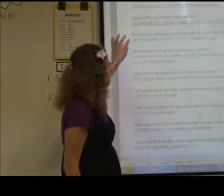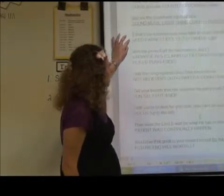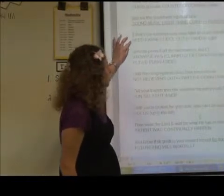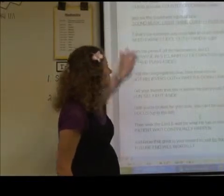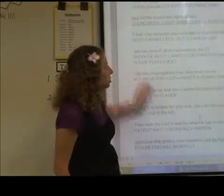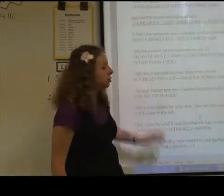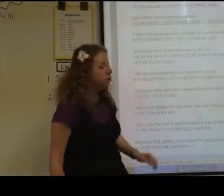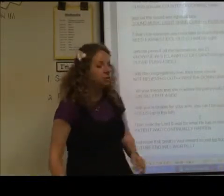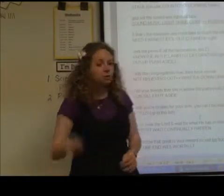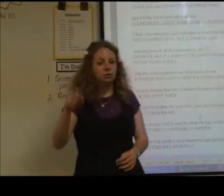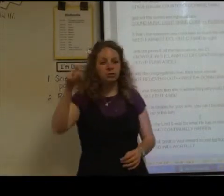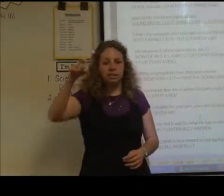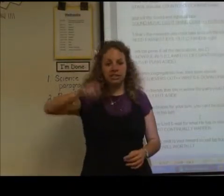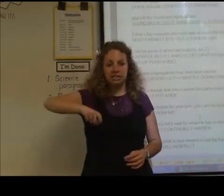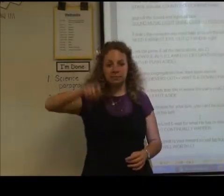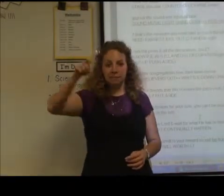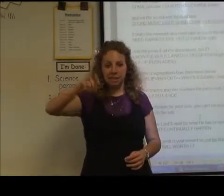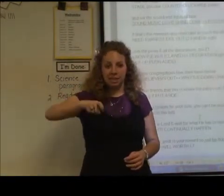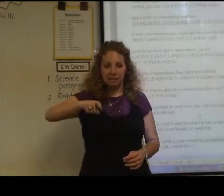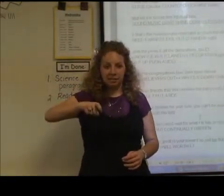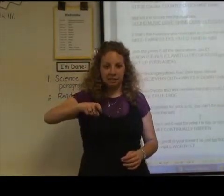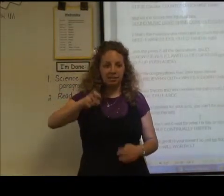idols. So you need to be